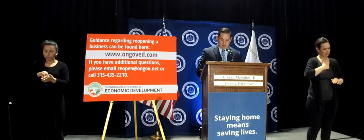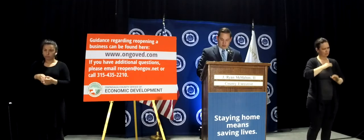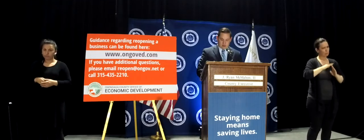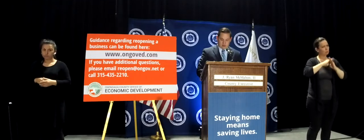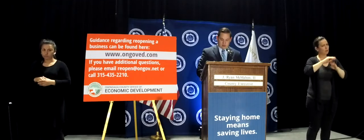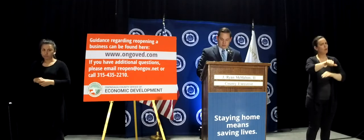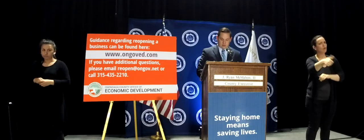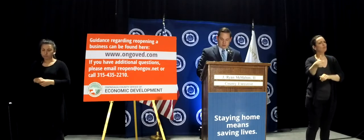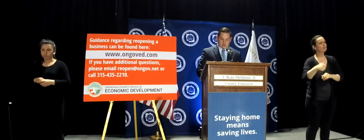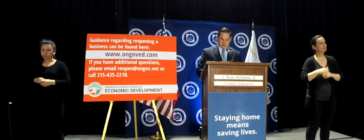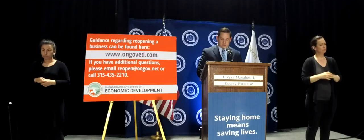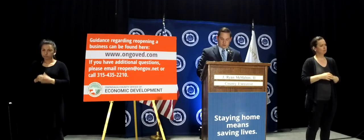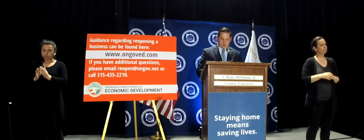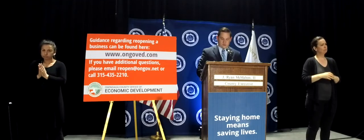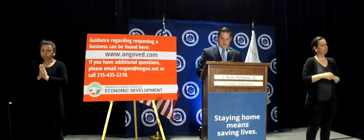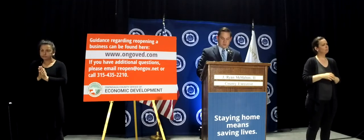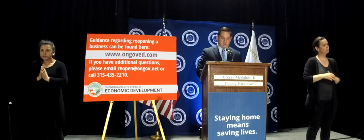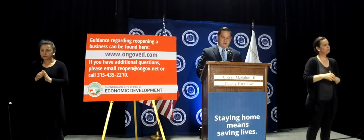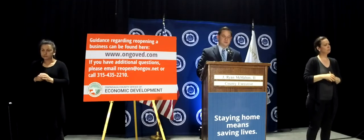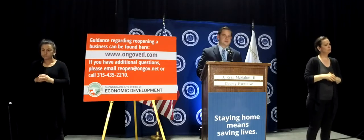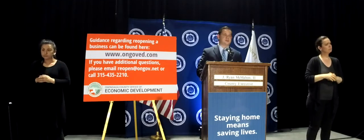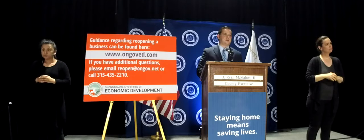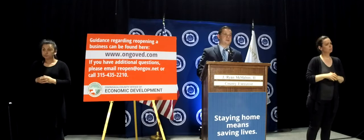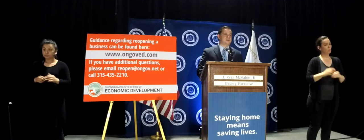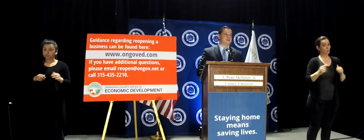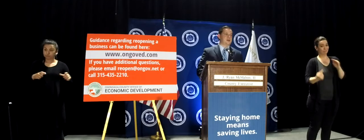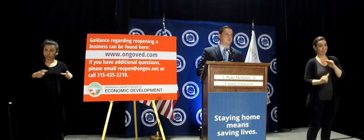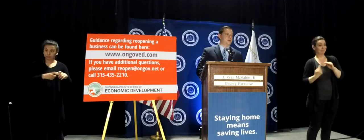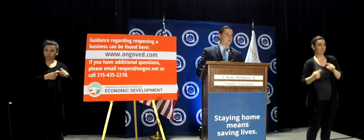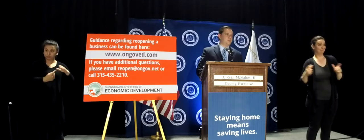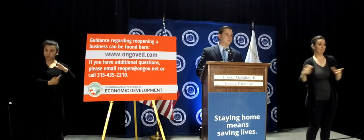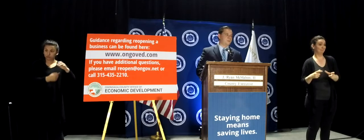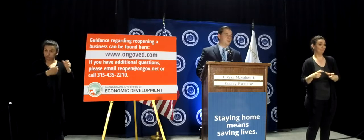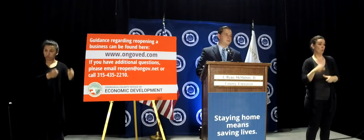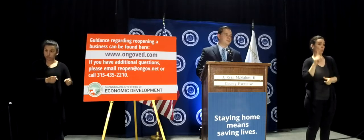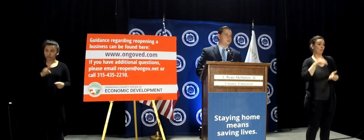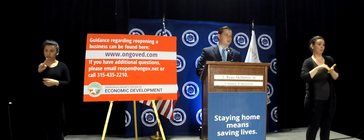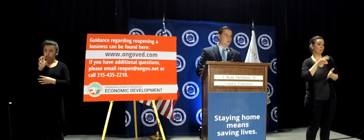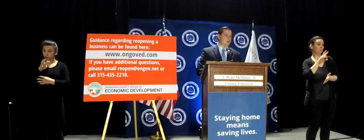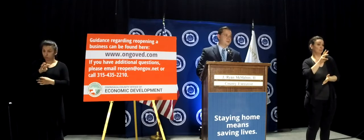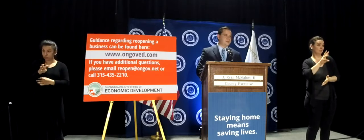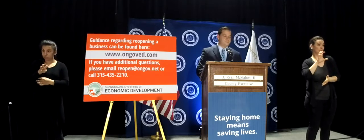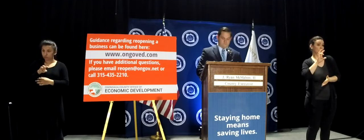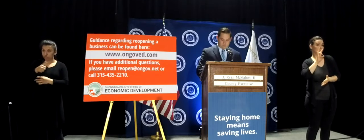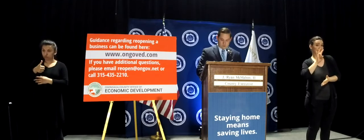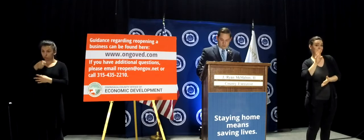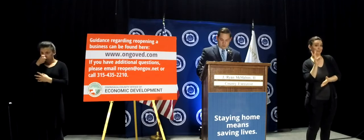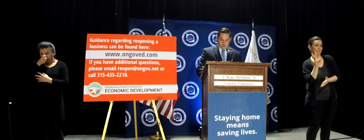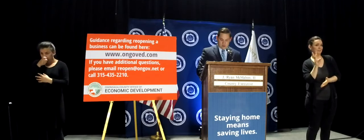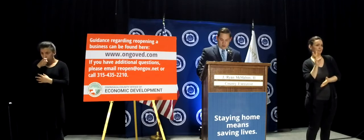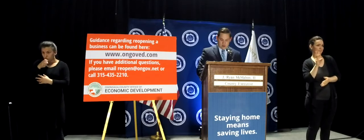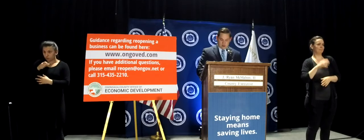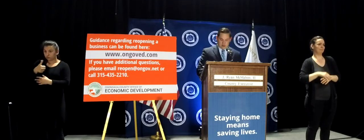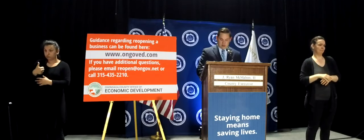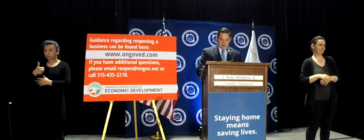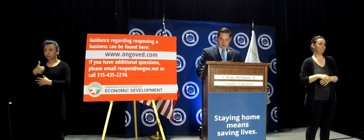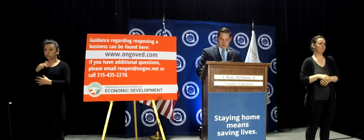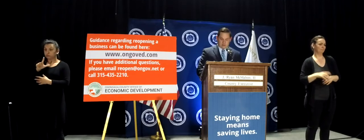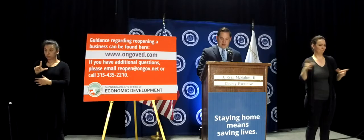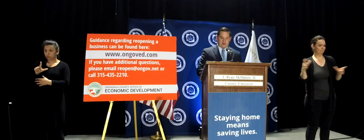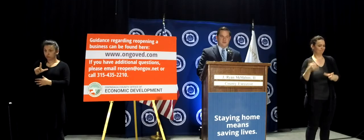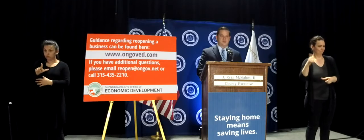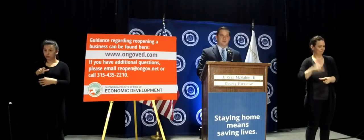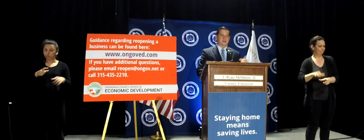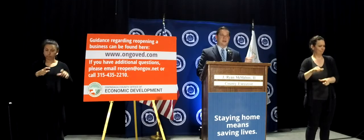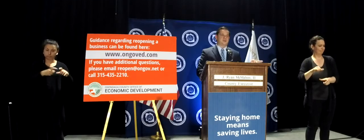Looking at isolation and quarantine, 1,667 people in isolation and quarantine. And